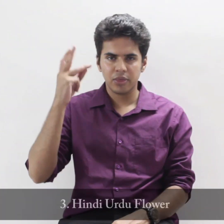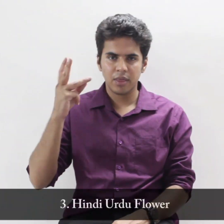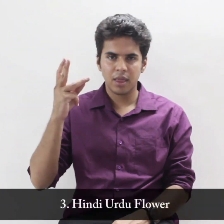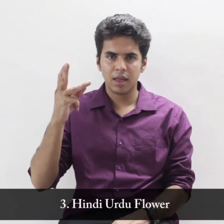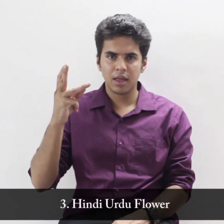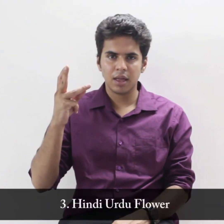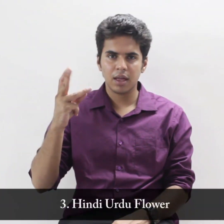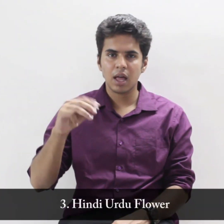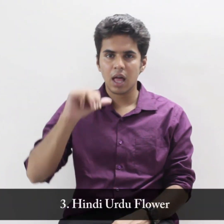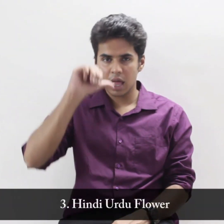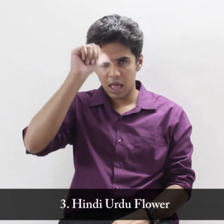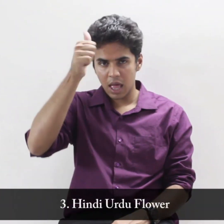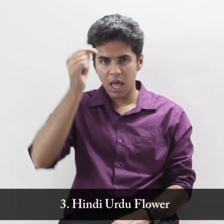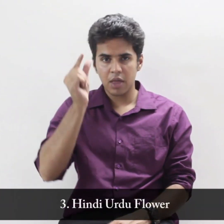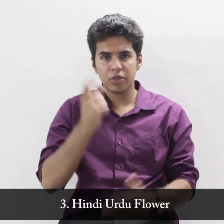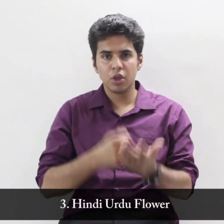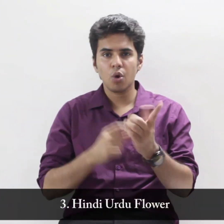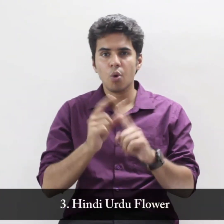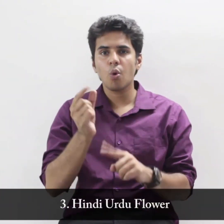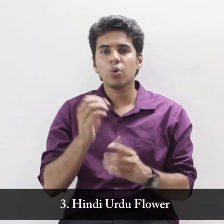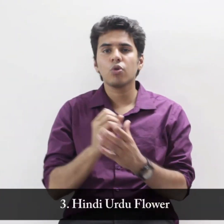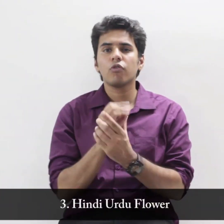Number 3, Hindi Urdu flower.